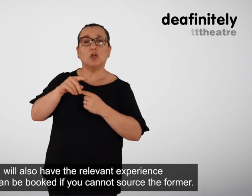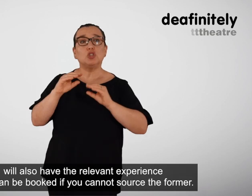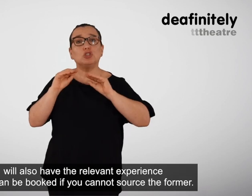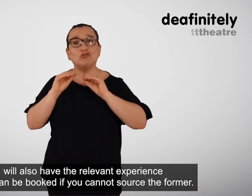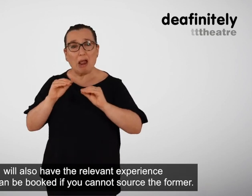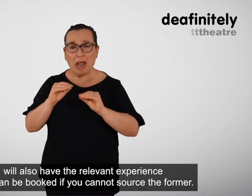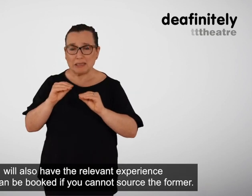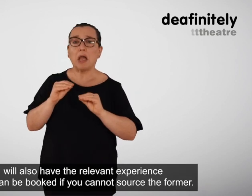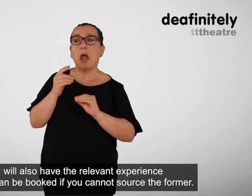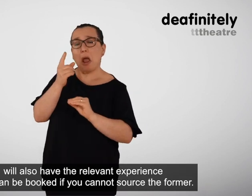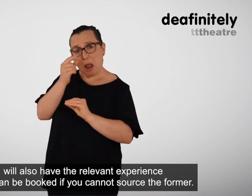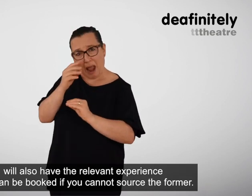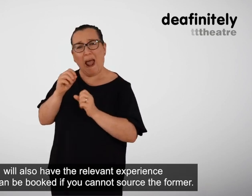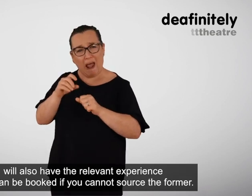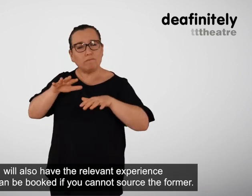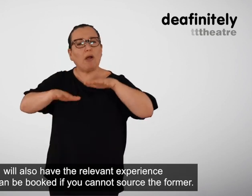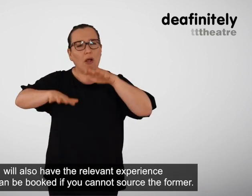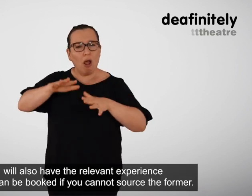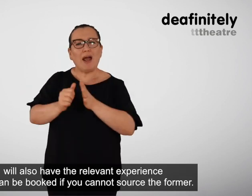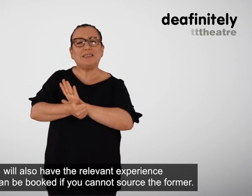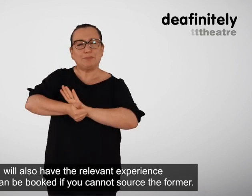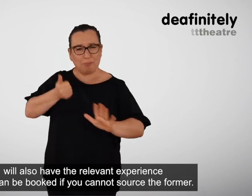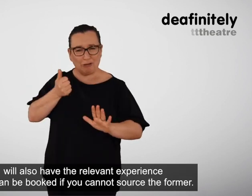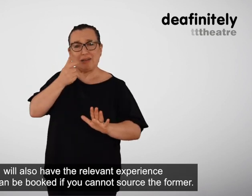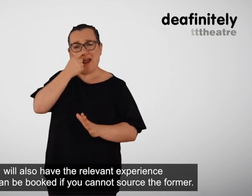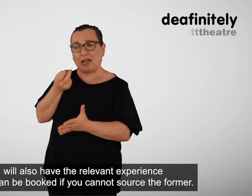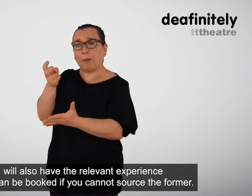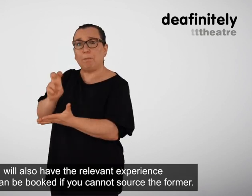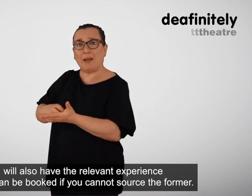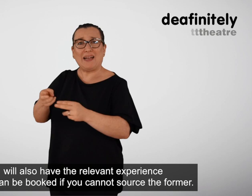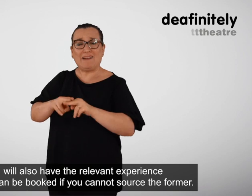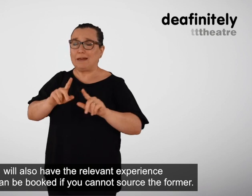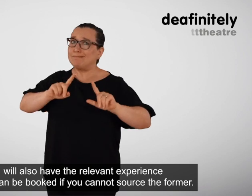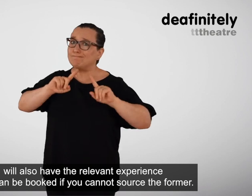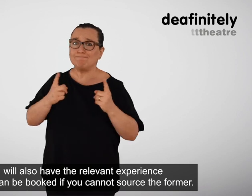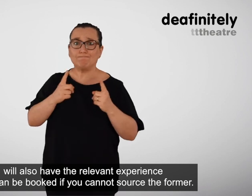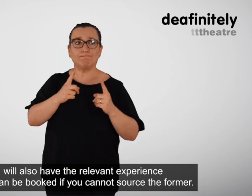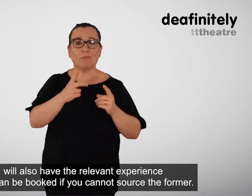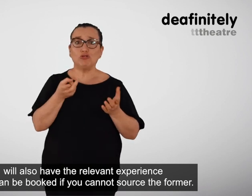have the relevant experience and can be booked if you cannot source the former.